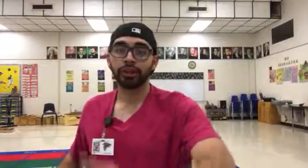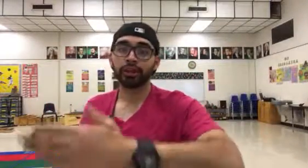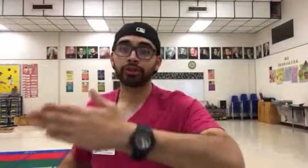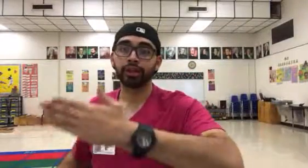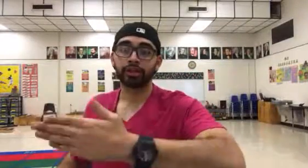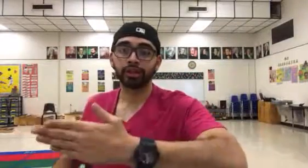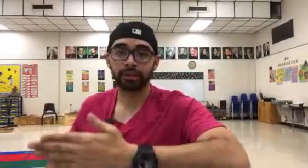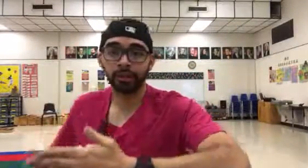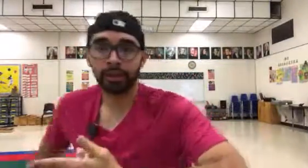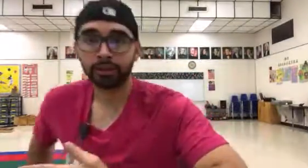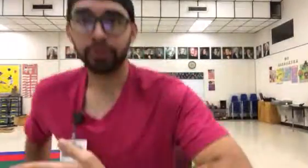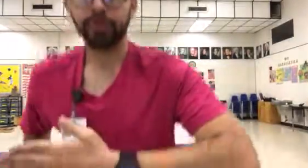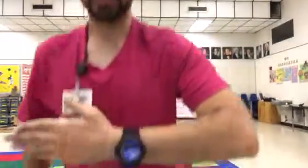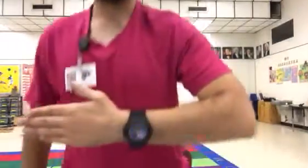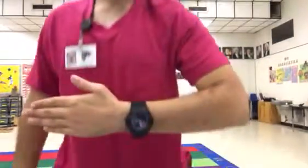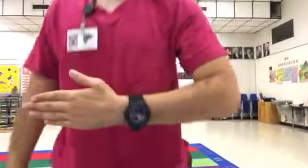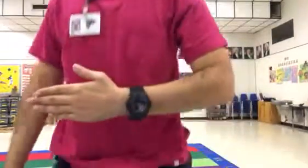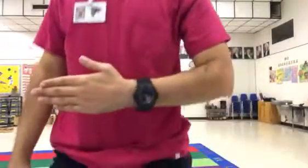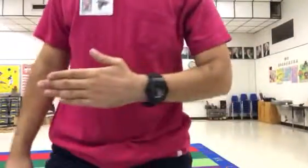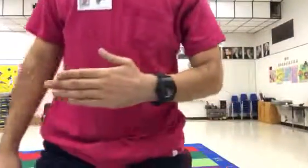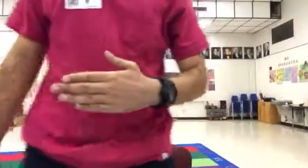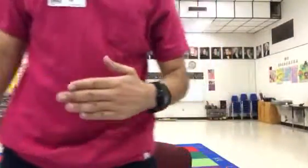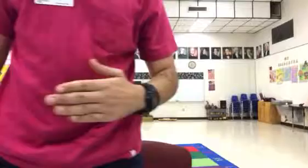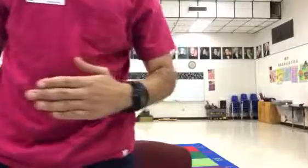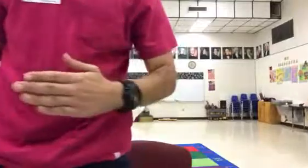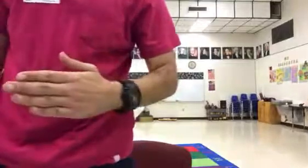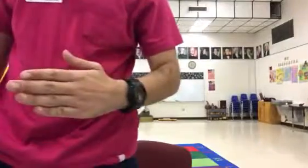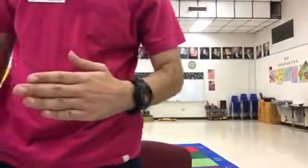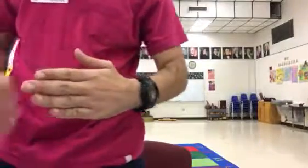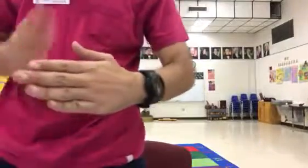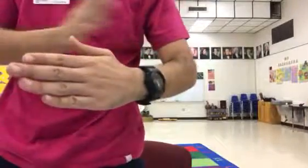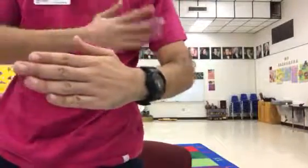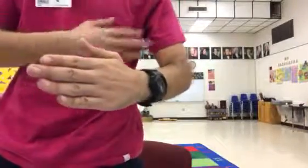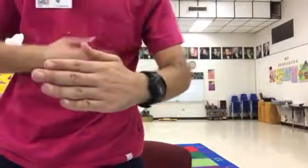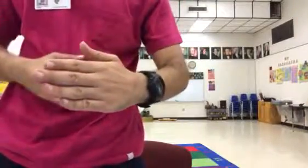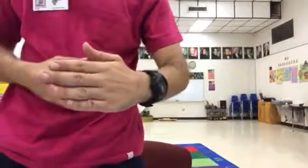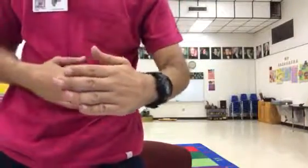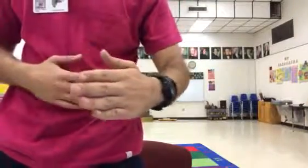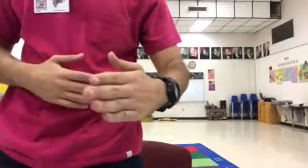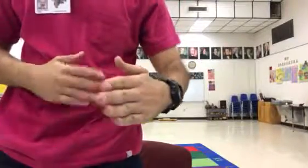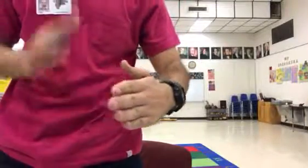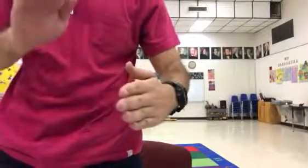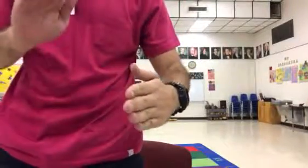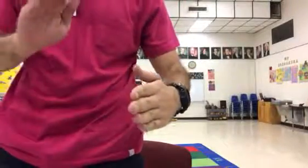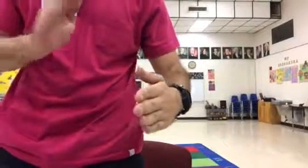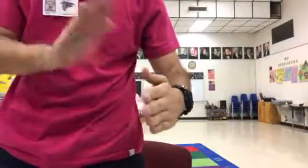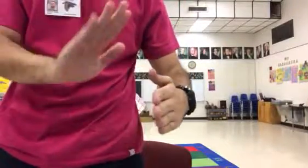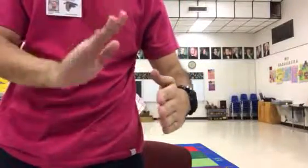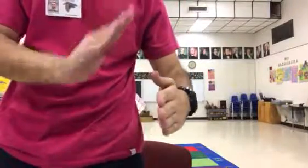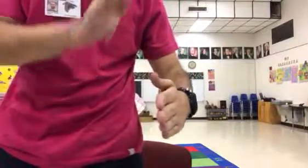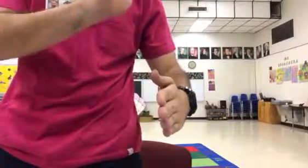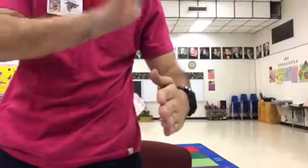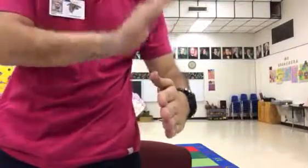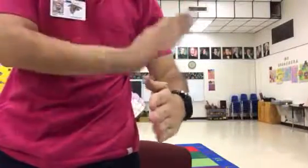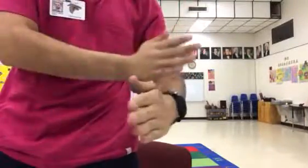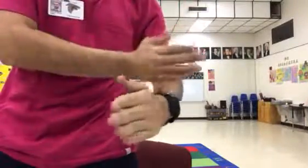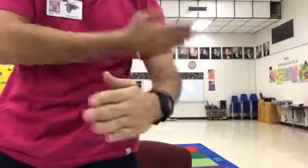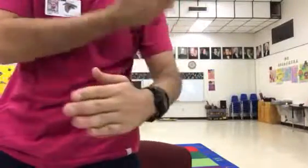out your non-dominant hand and you bend it. It's more towards the side. And with your dominant hand, you're going to go back